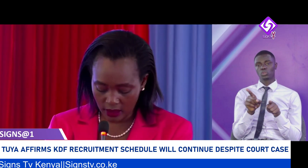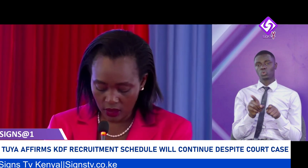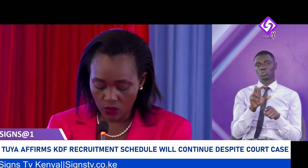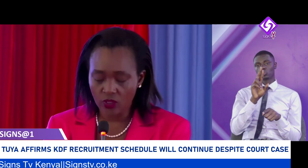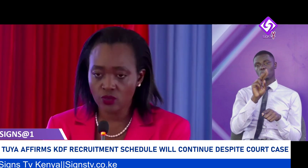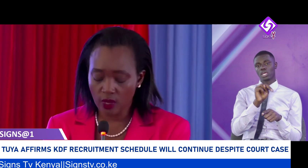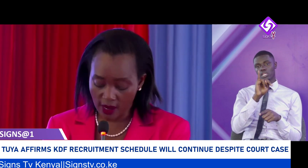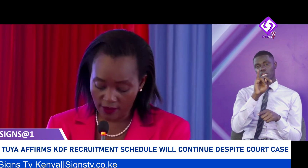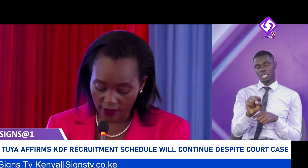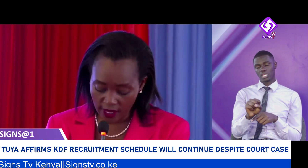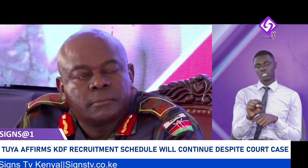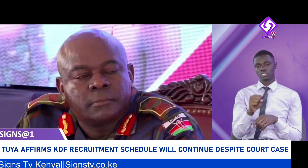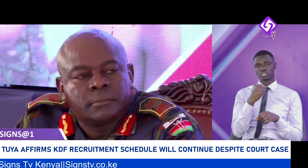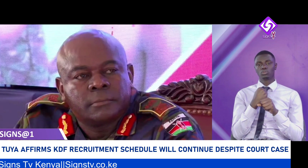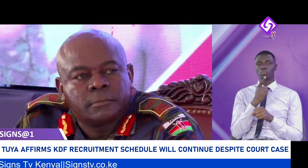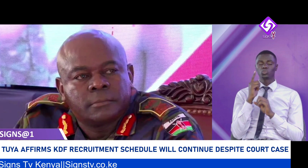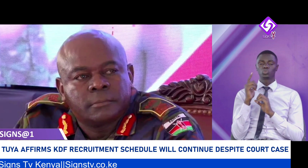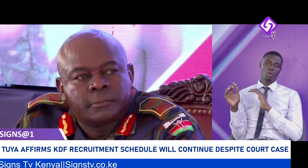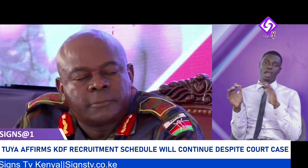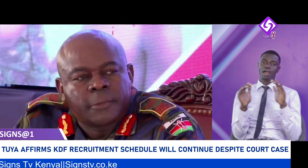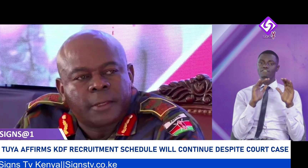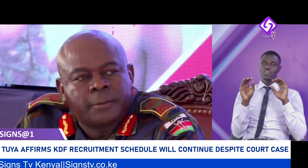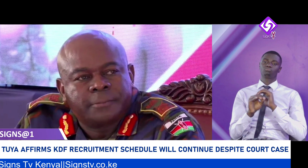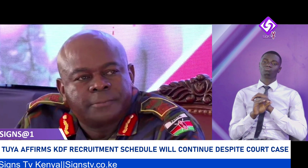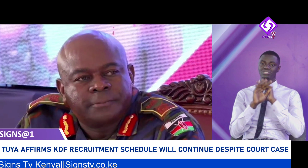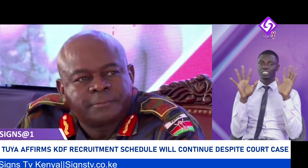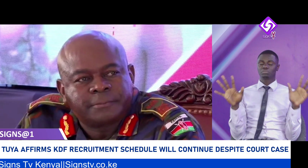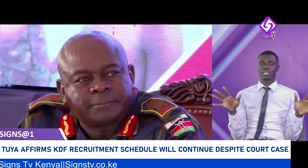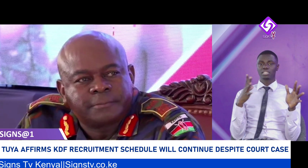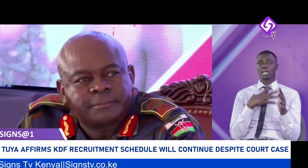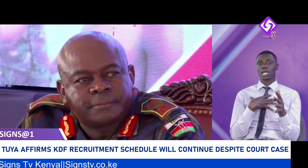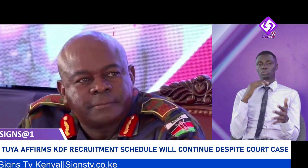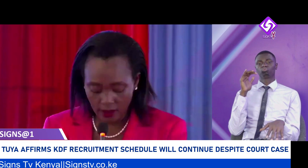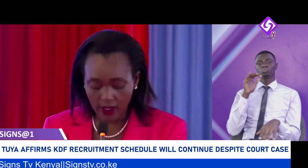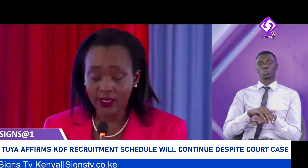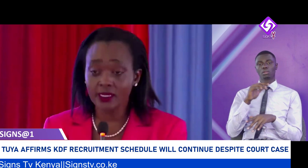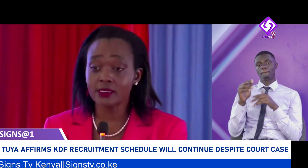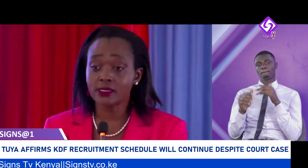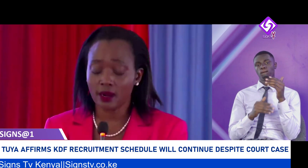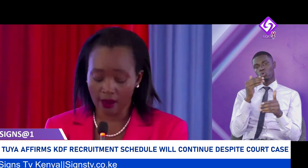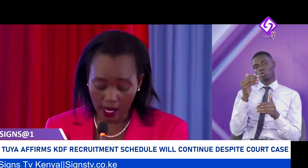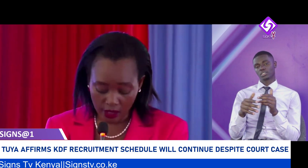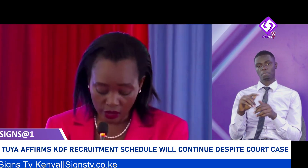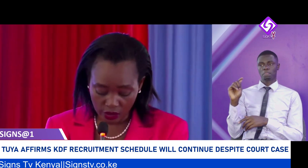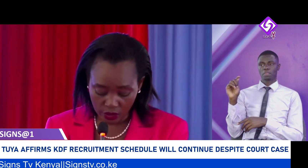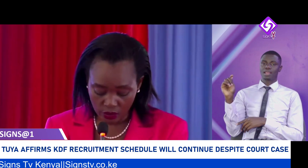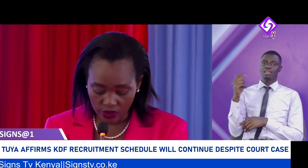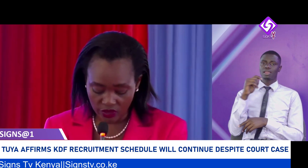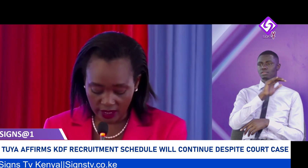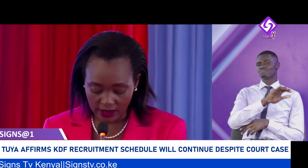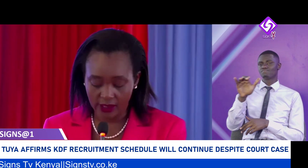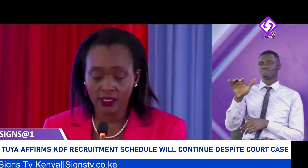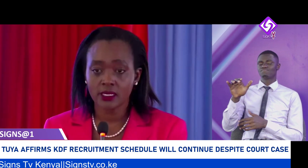to ensure a fair, transparent, and credible process. Kenyans are urged to reject